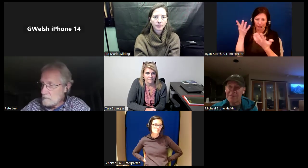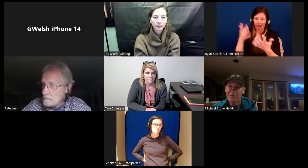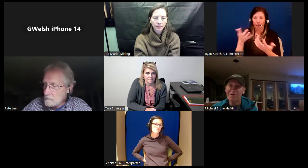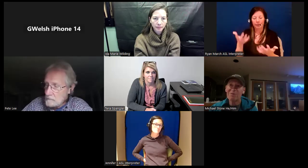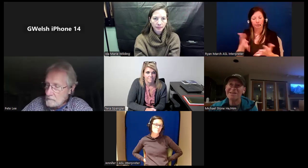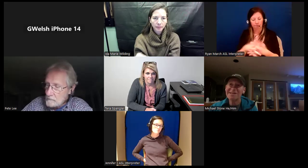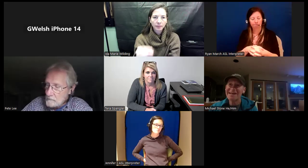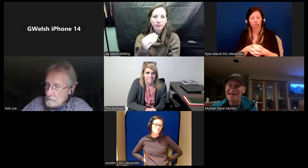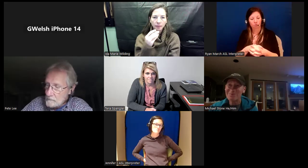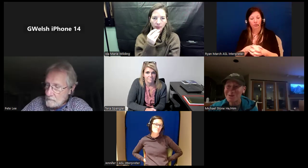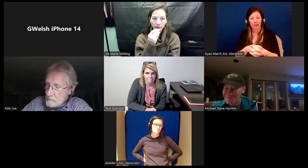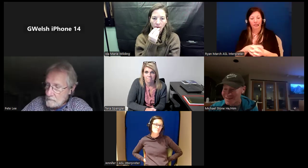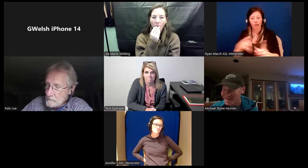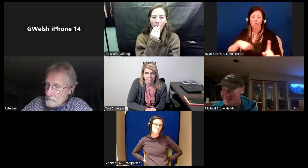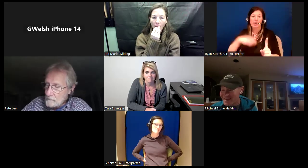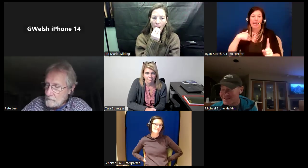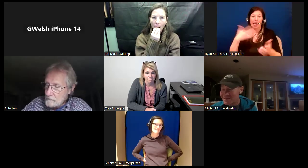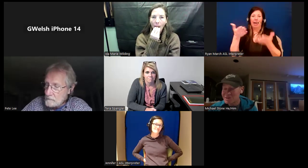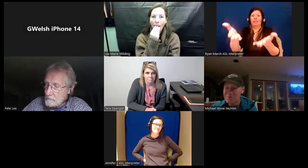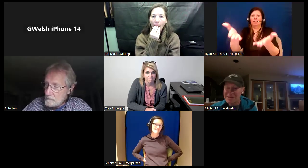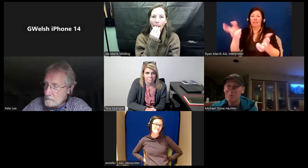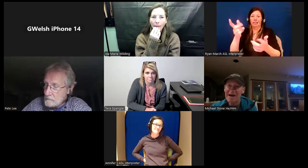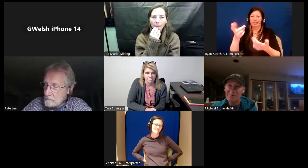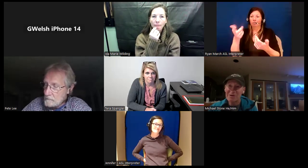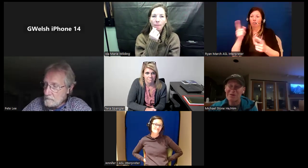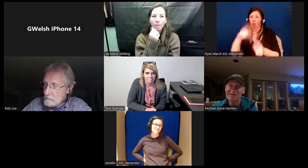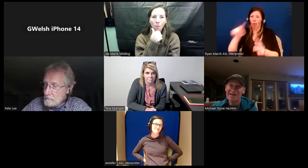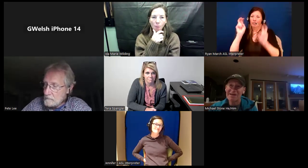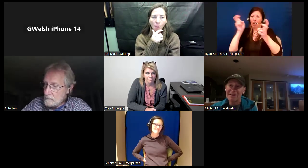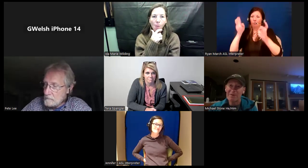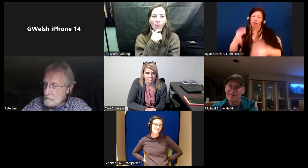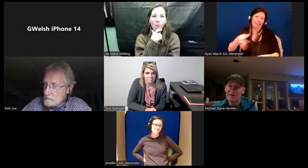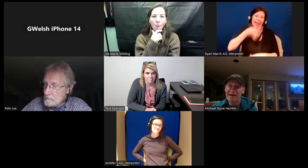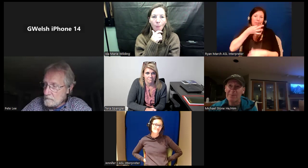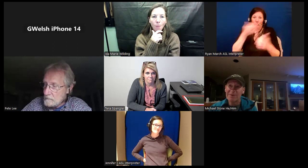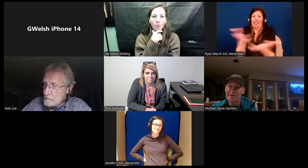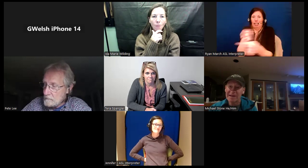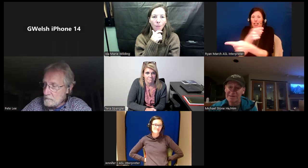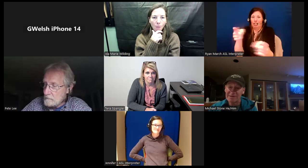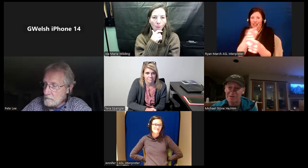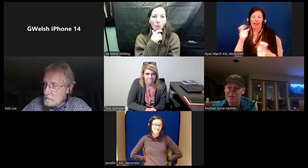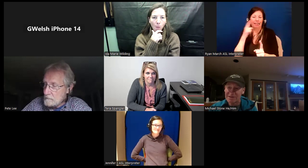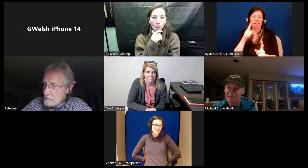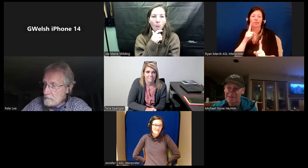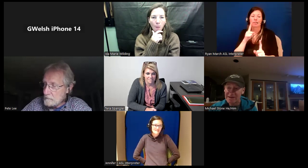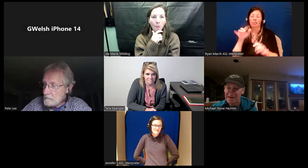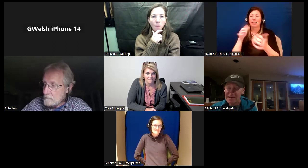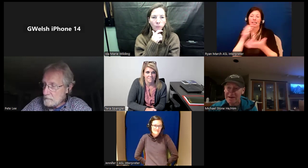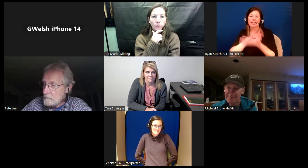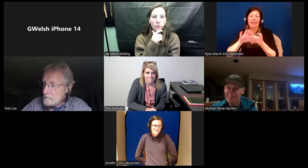we have resident experts, and there's a reason why we're doing this, and I think that will be very helpful to answer your